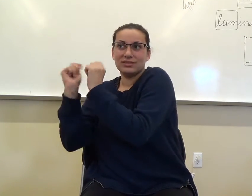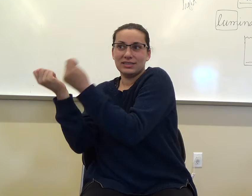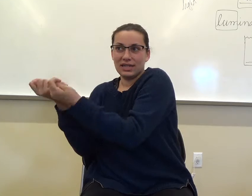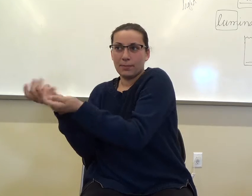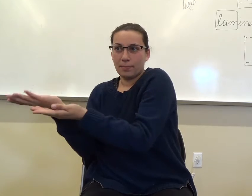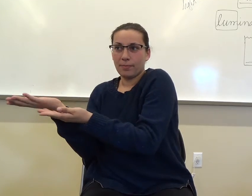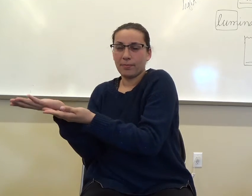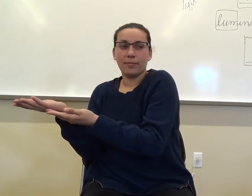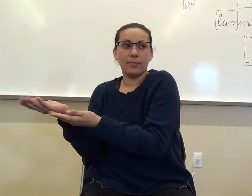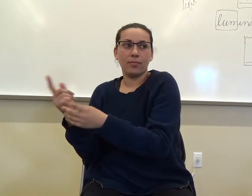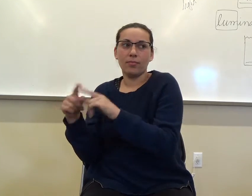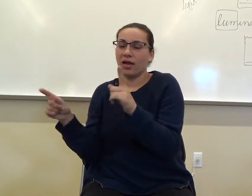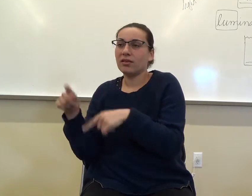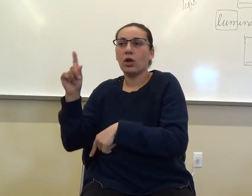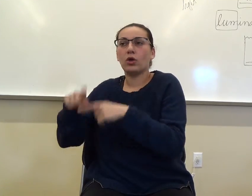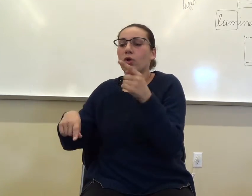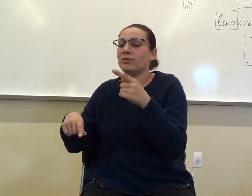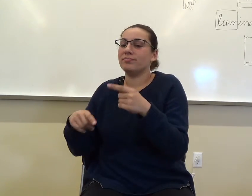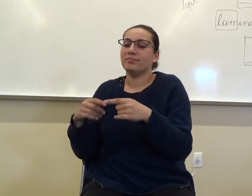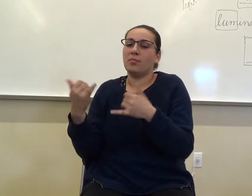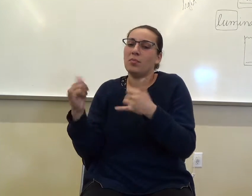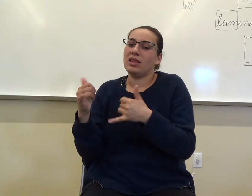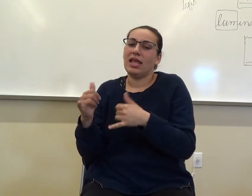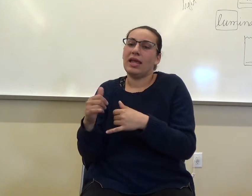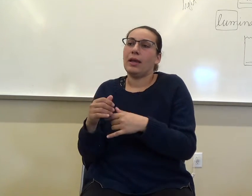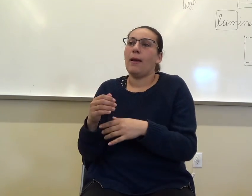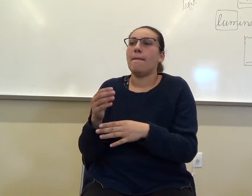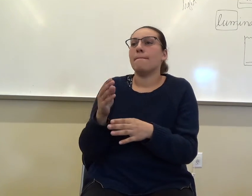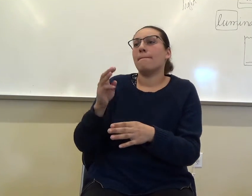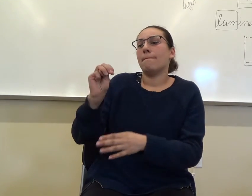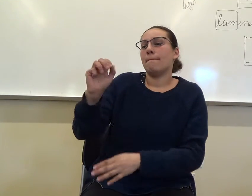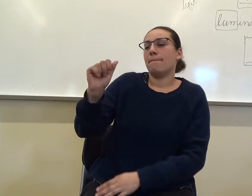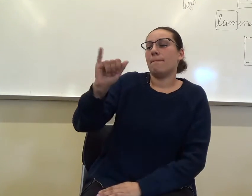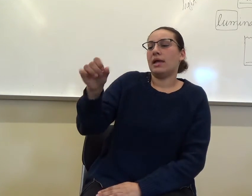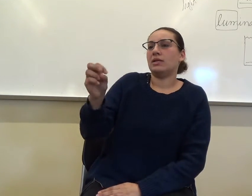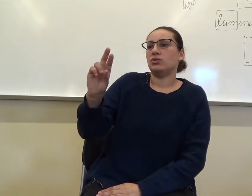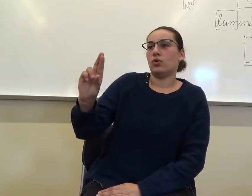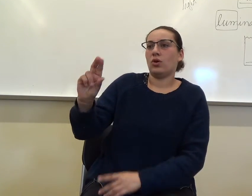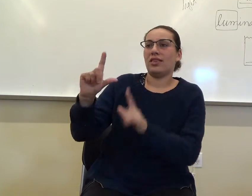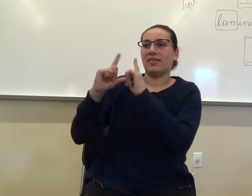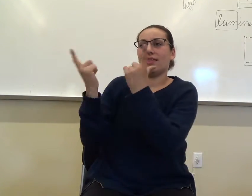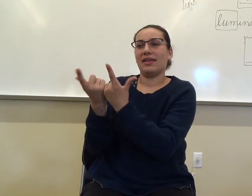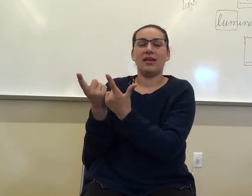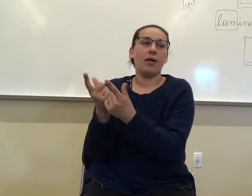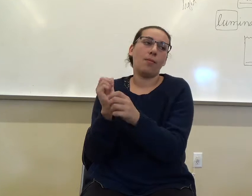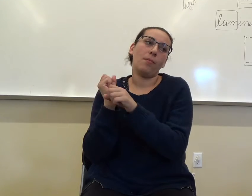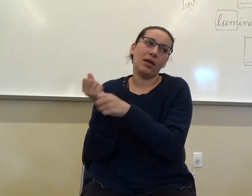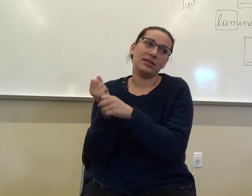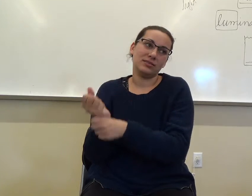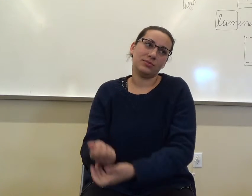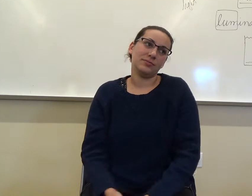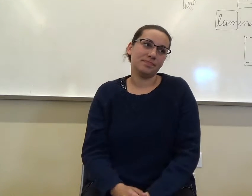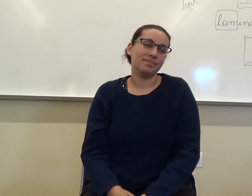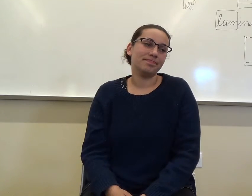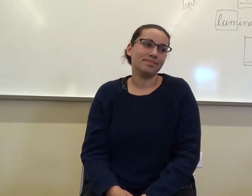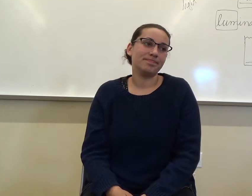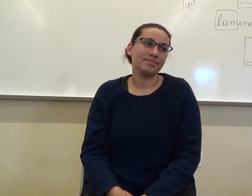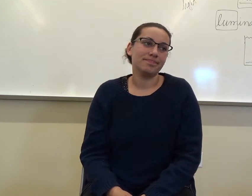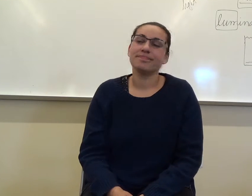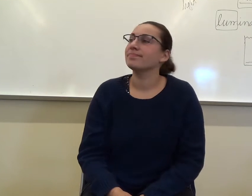but they just couldn't play on Major League Baseball. Okay? So those were the words I was concerned about. Put those